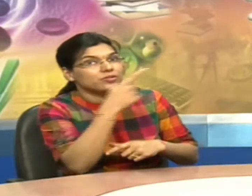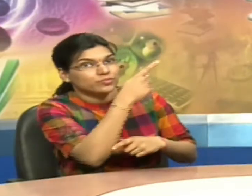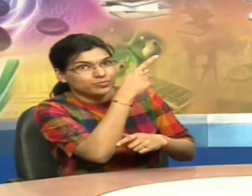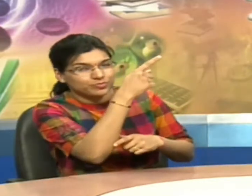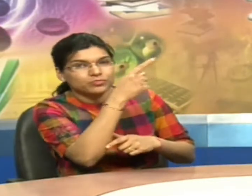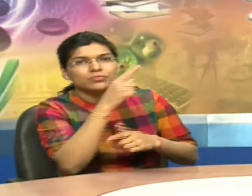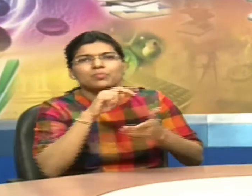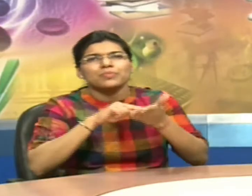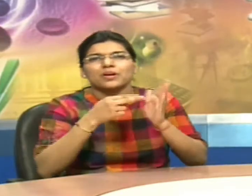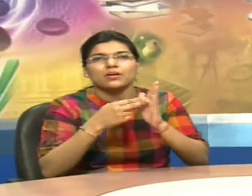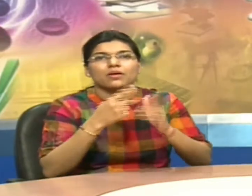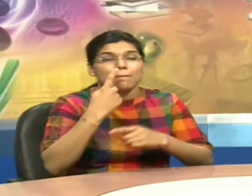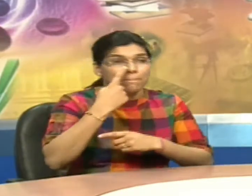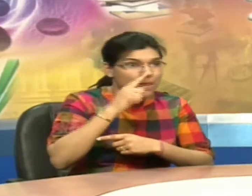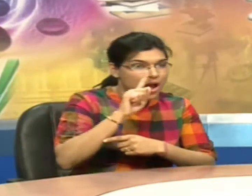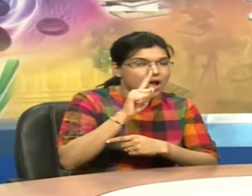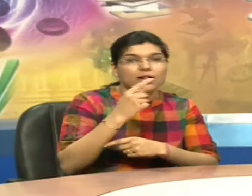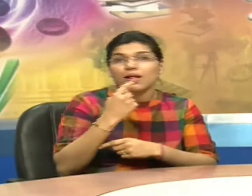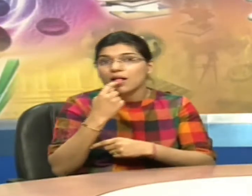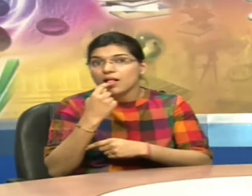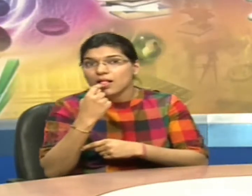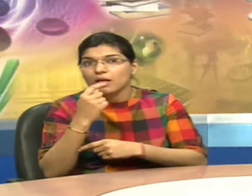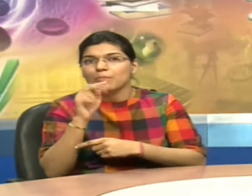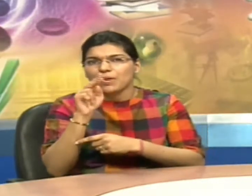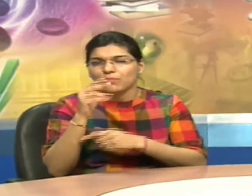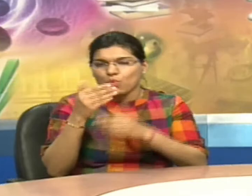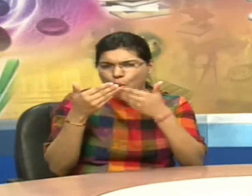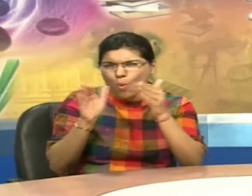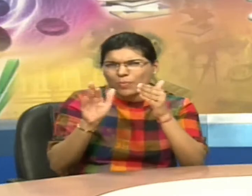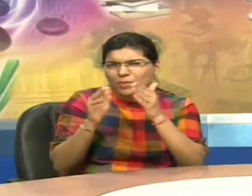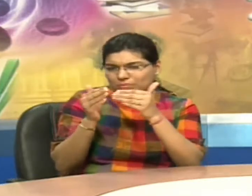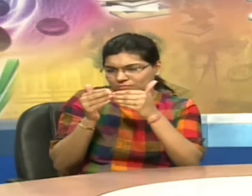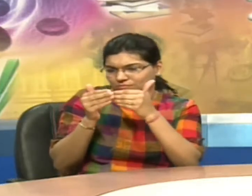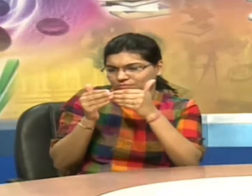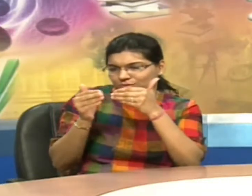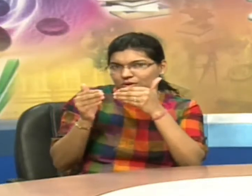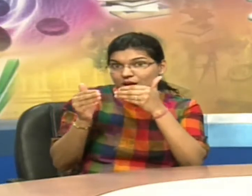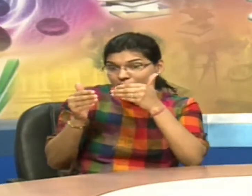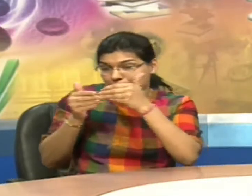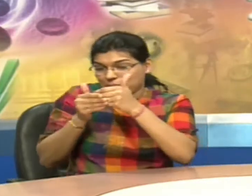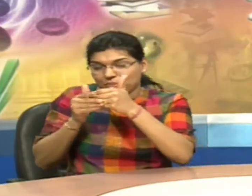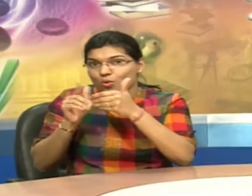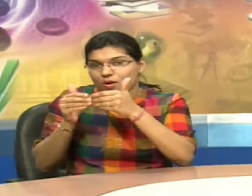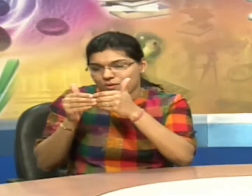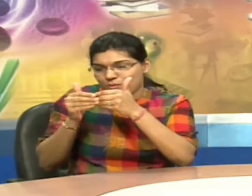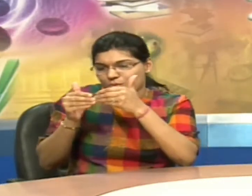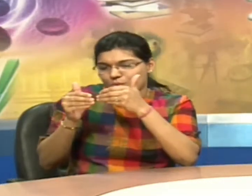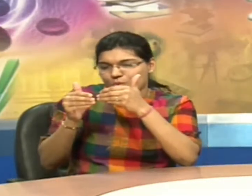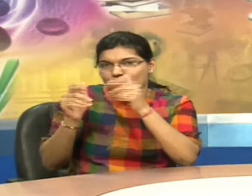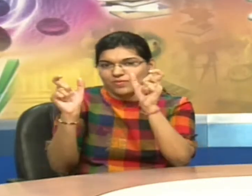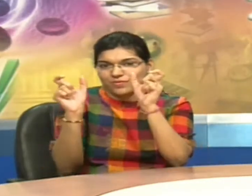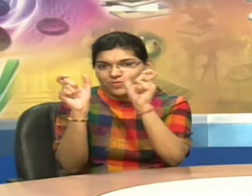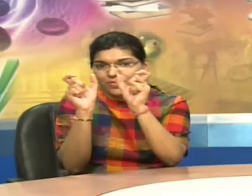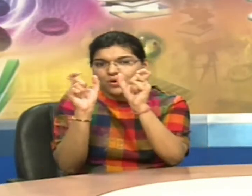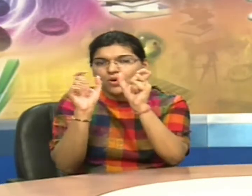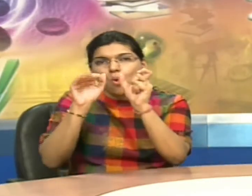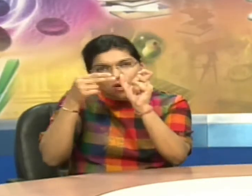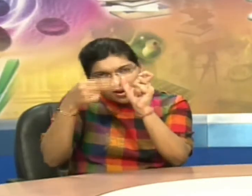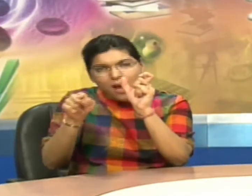The answer is in red, which means mother tongue. There is slight